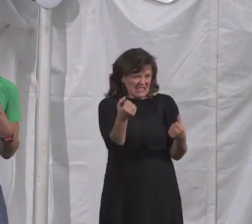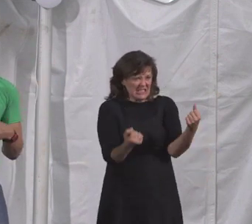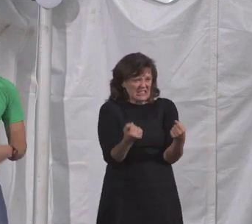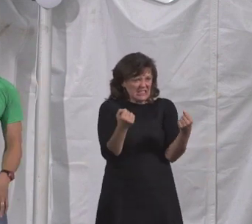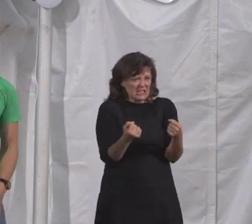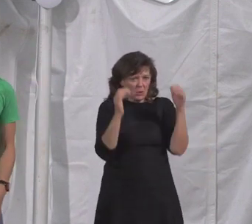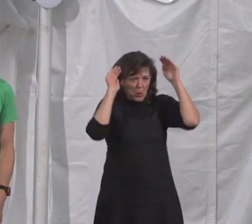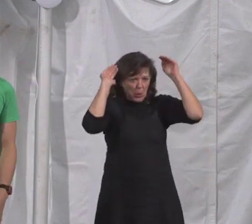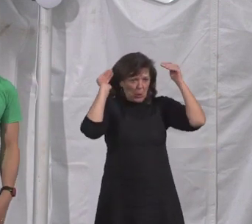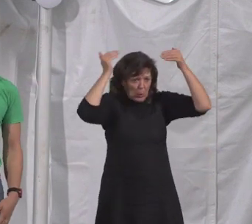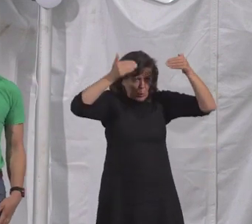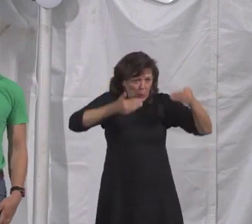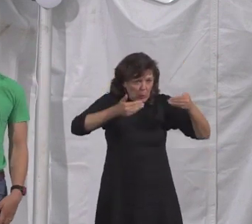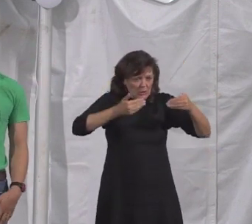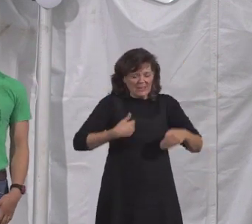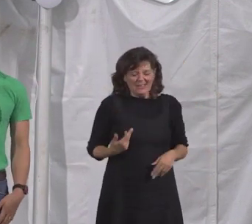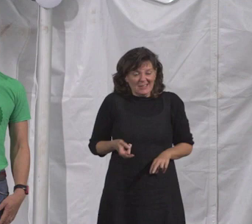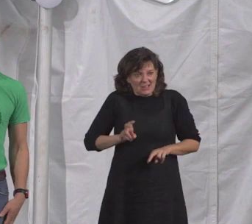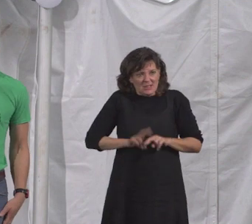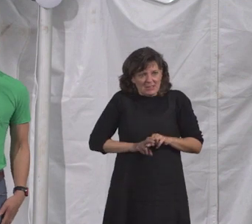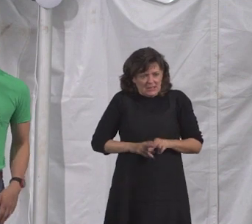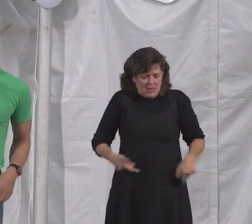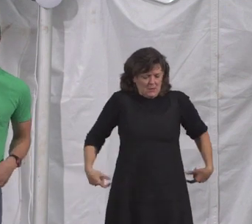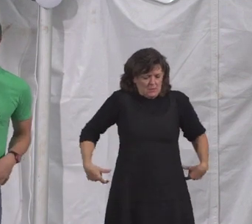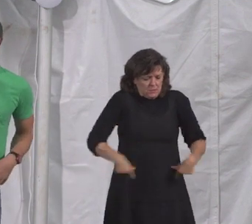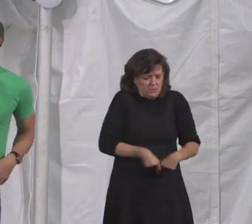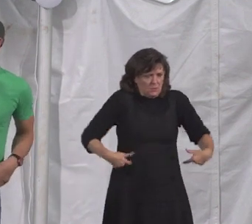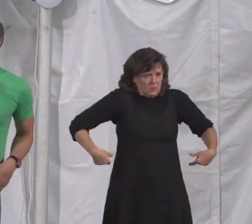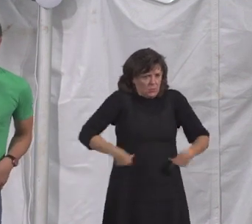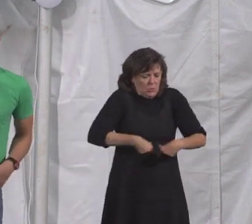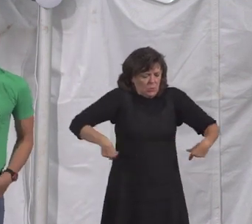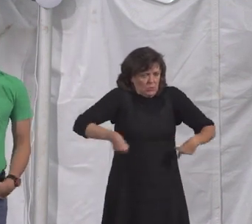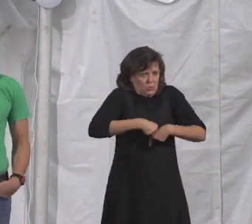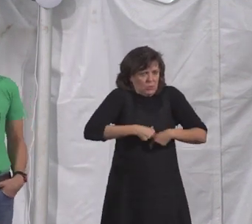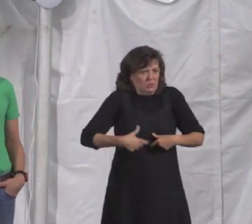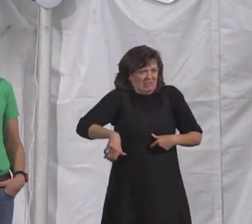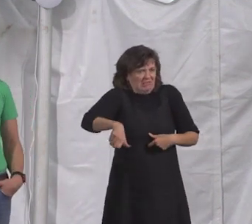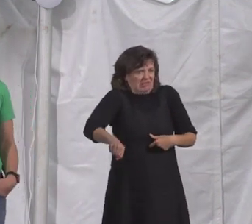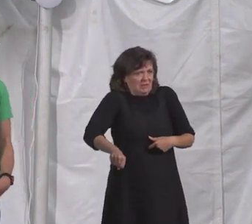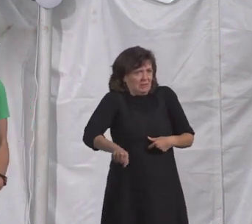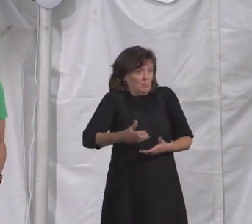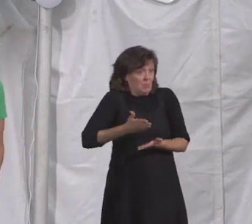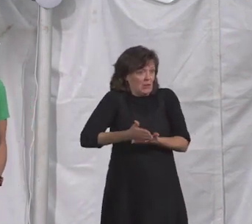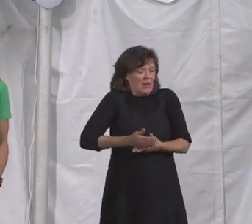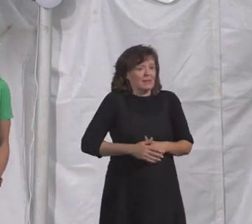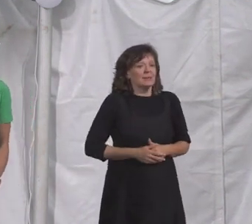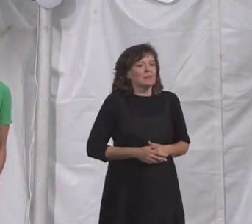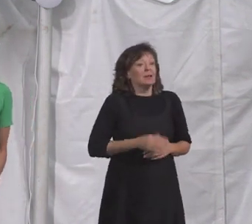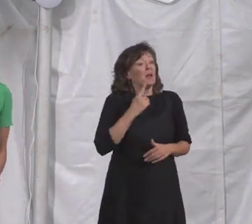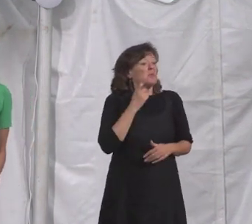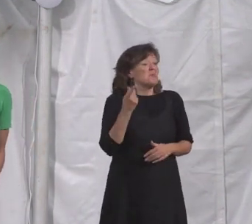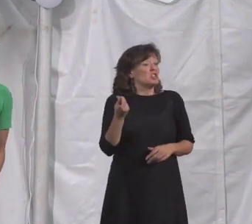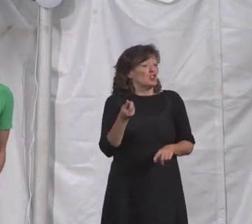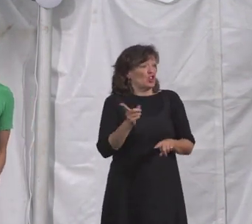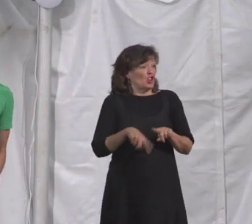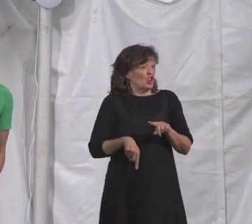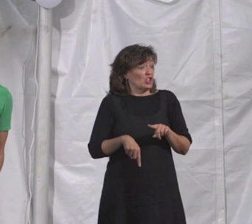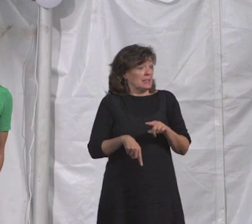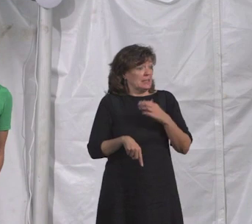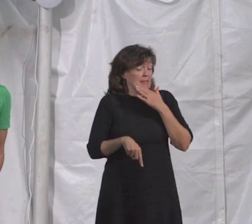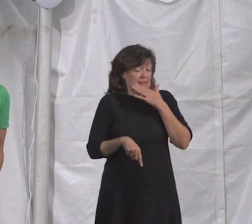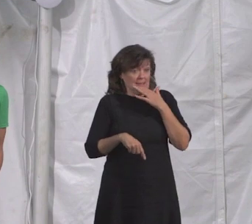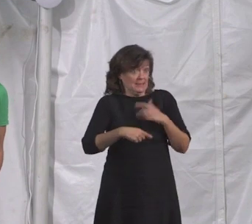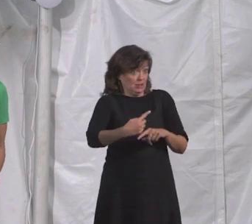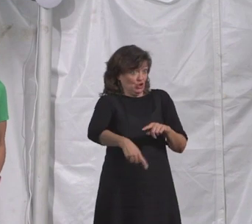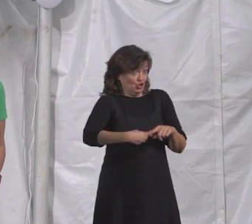with a 27-point harness system, and a handbrake. And because she couldn't set her chain on fire, she just had lengths